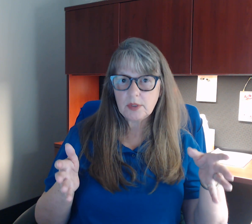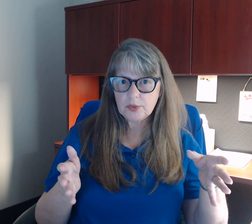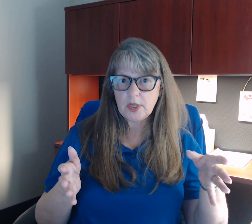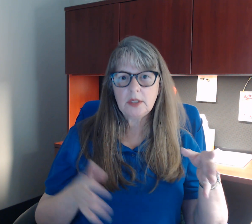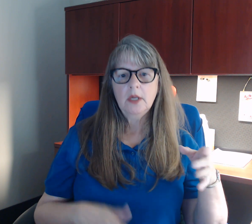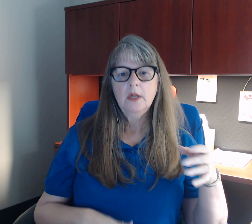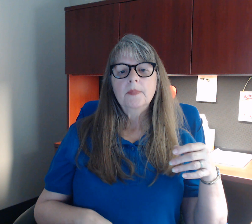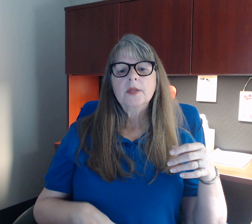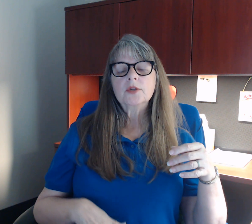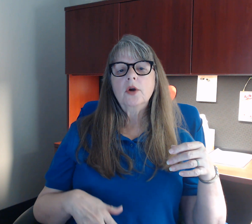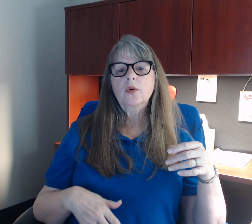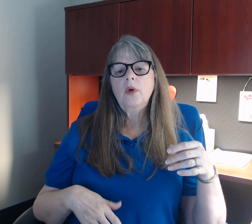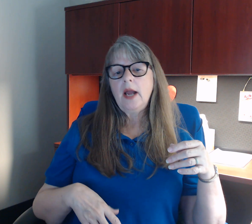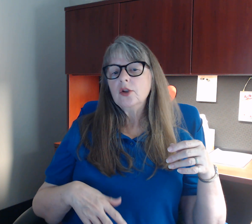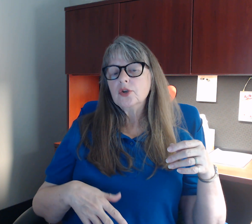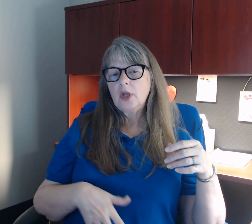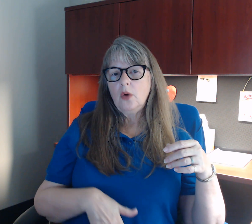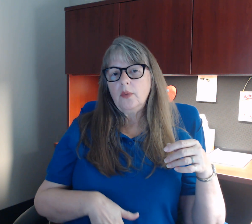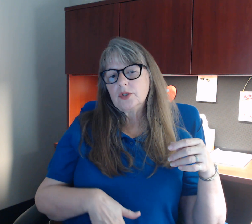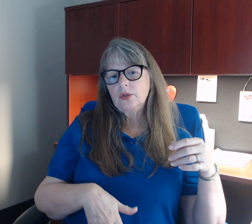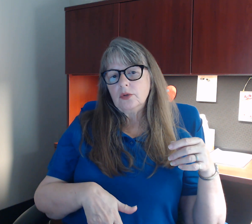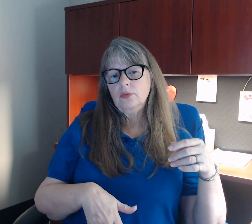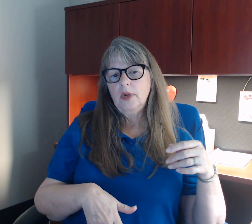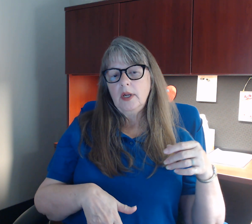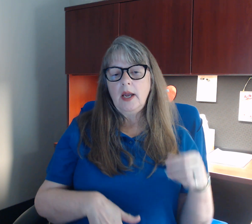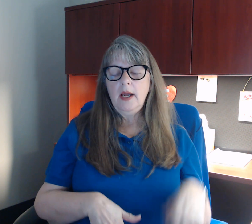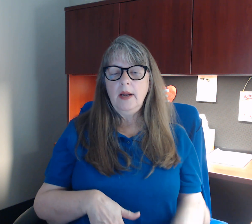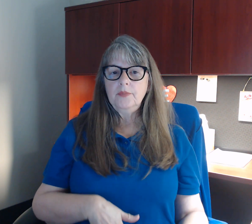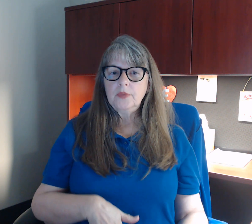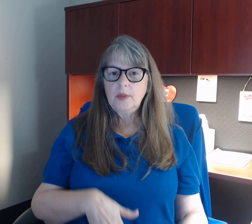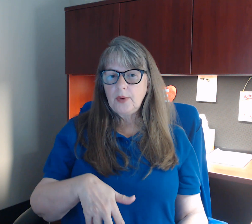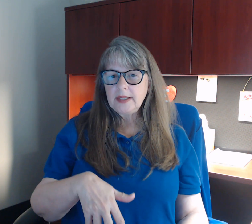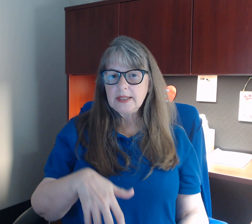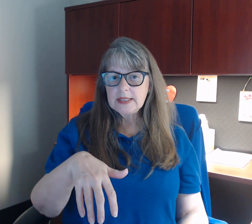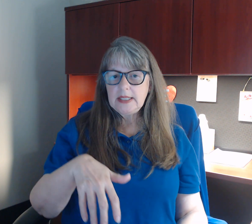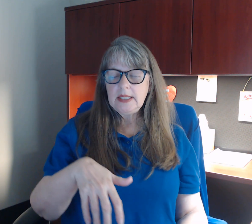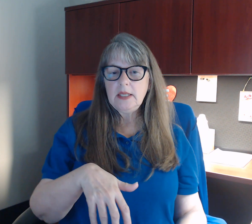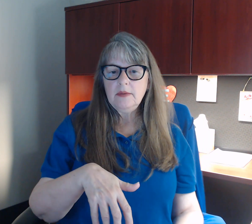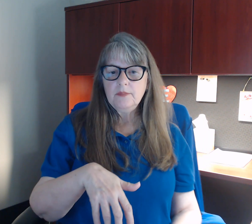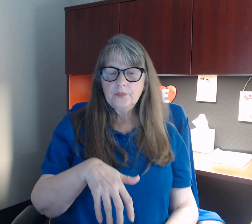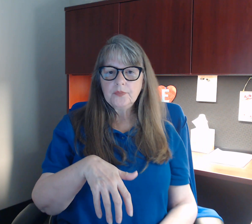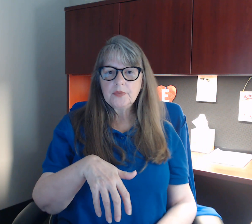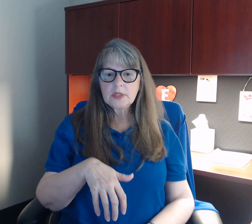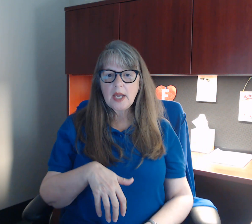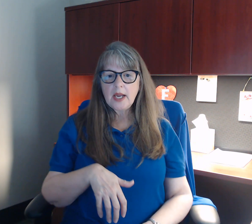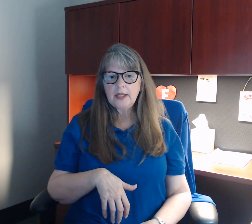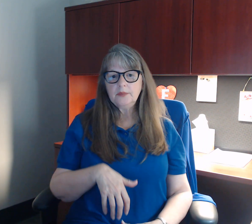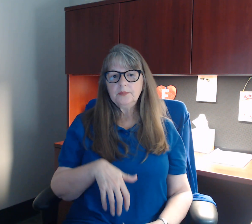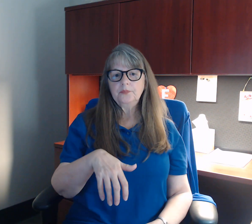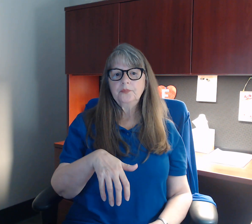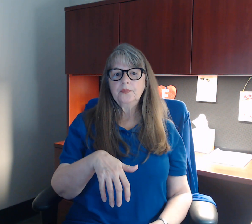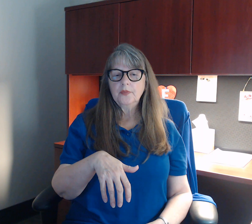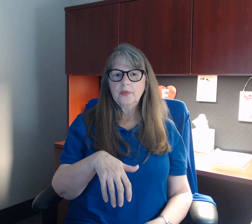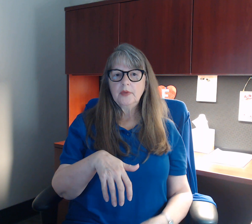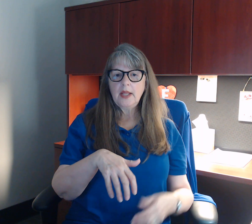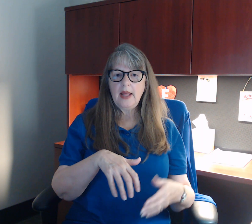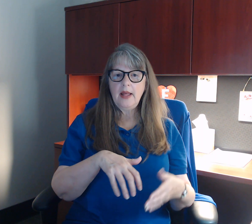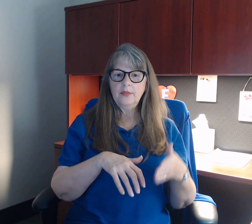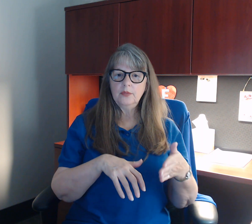subject. So I usually always do the pregnancy sign, and with